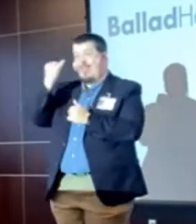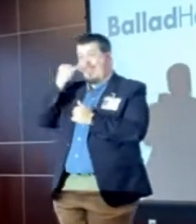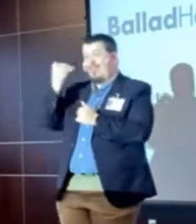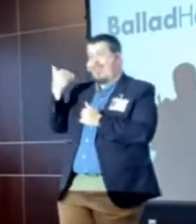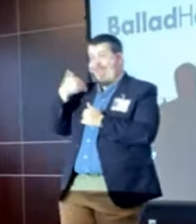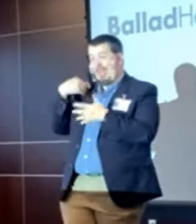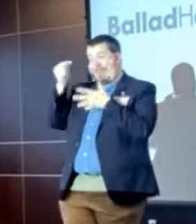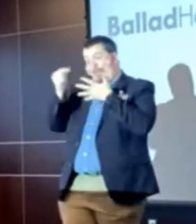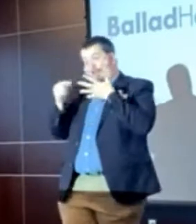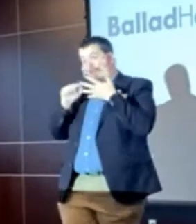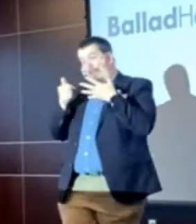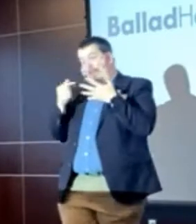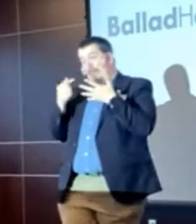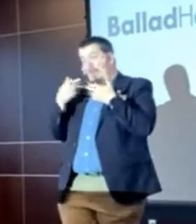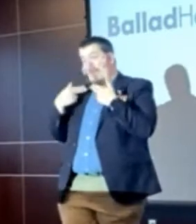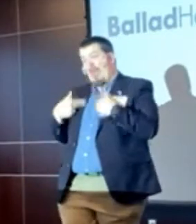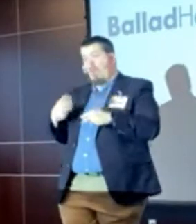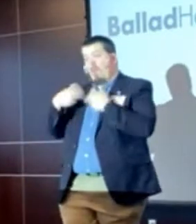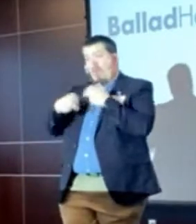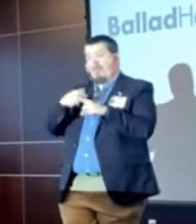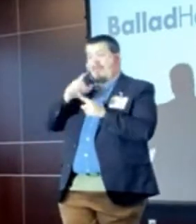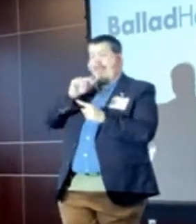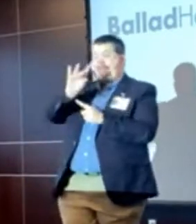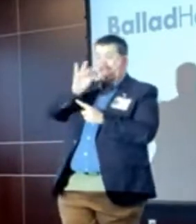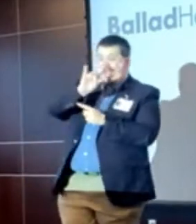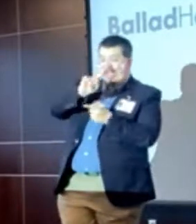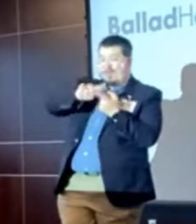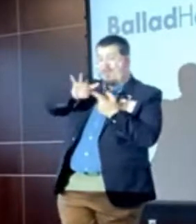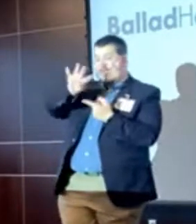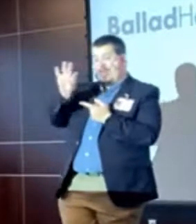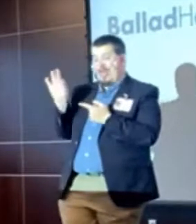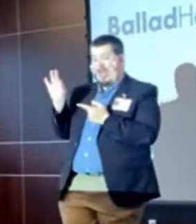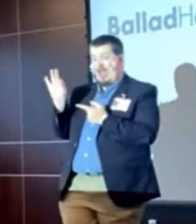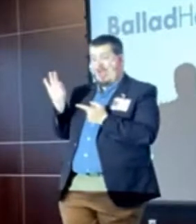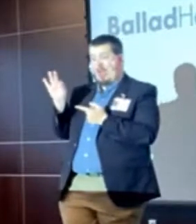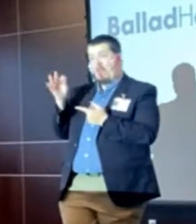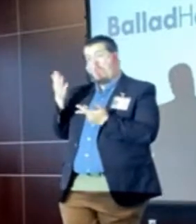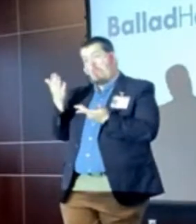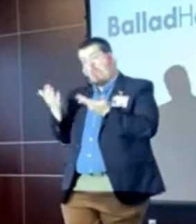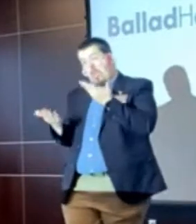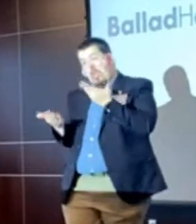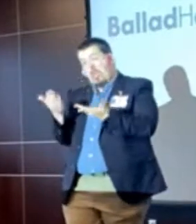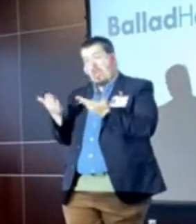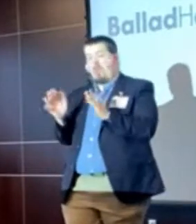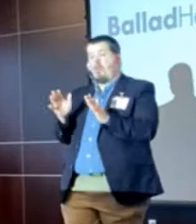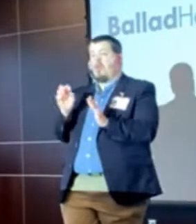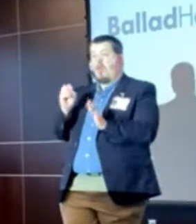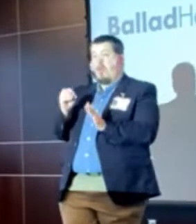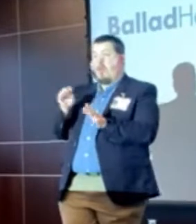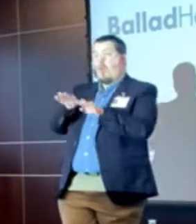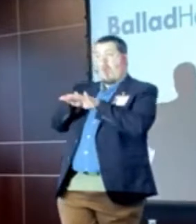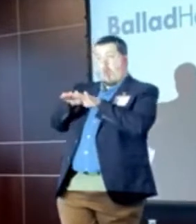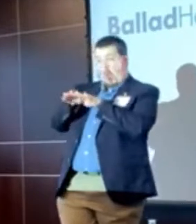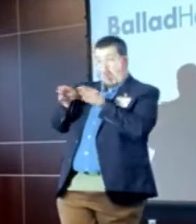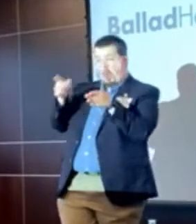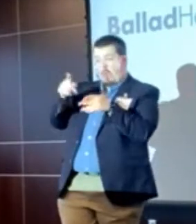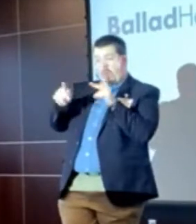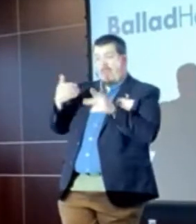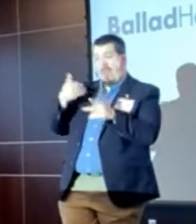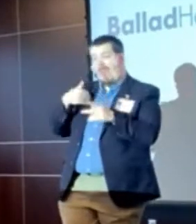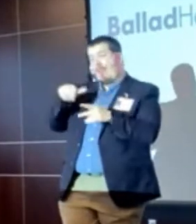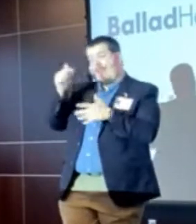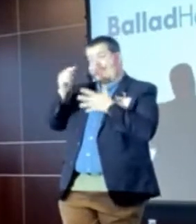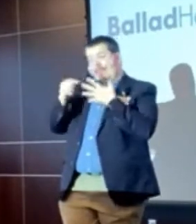those underlying conditions. They're saying that 18 to 49 may, and so it's open to those people that have